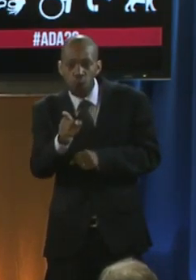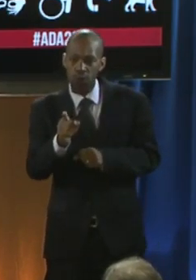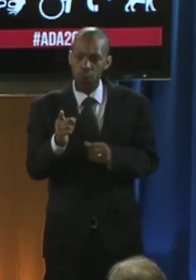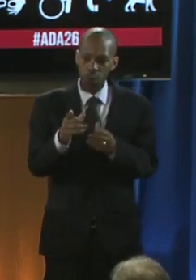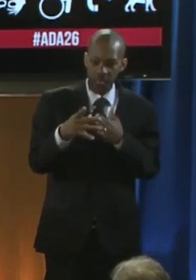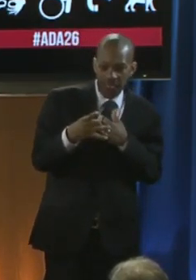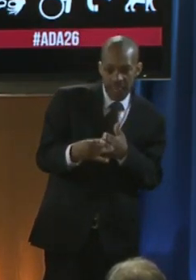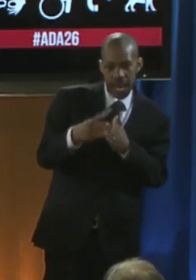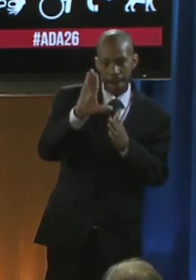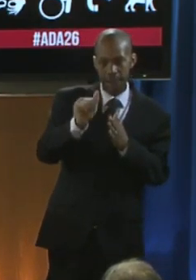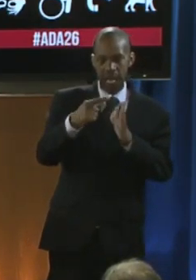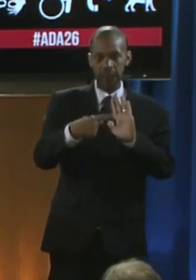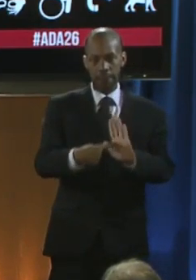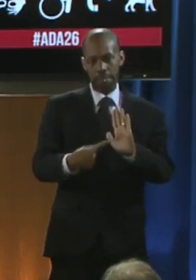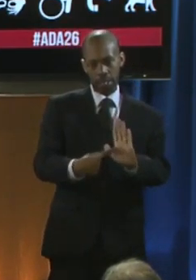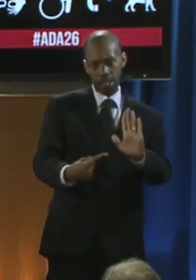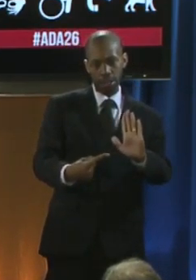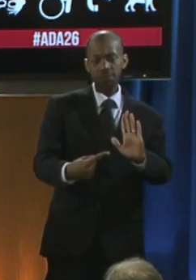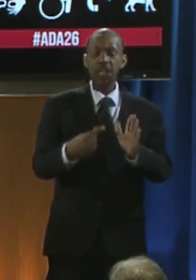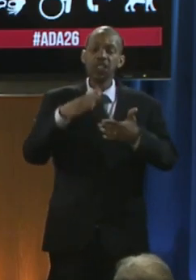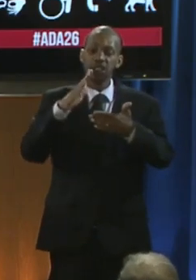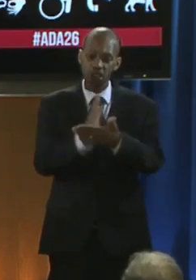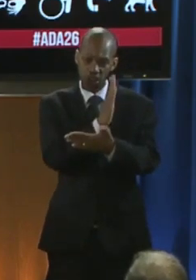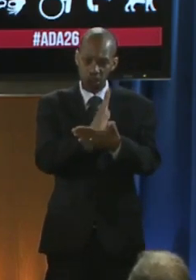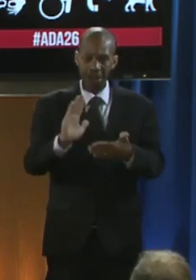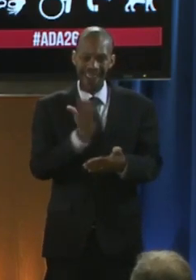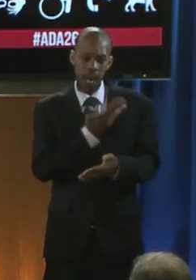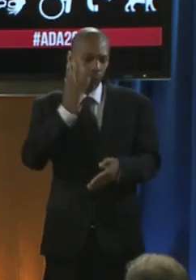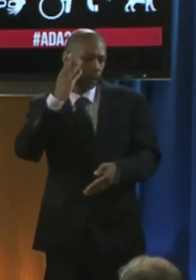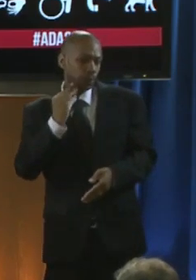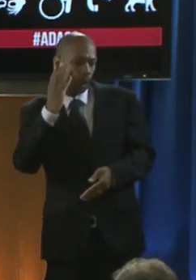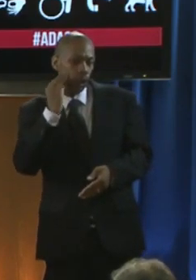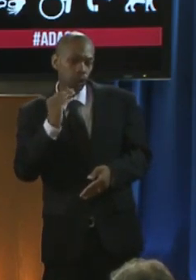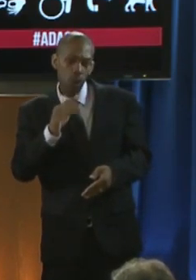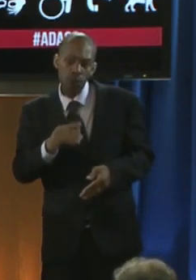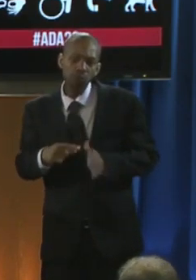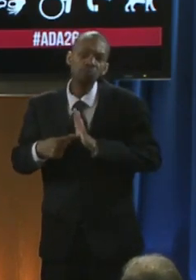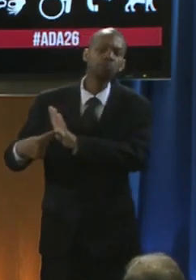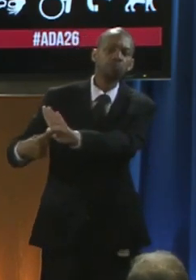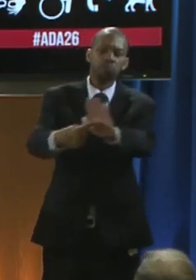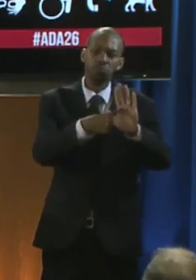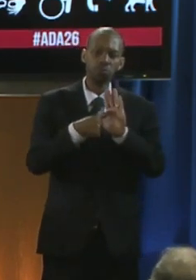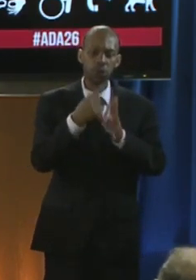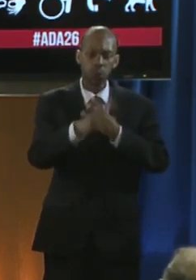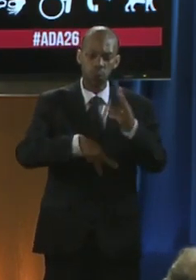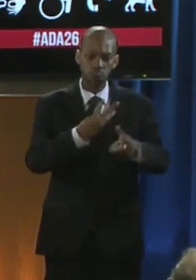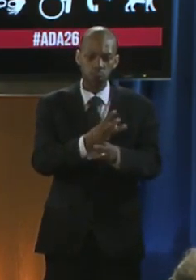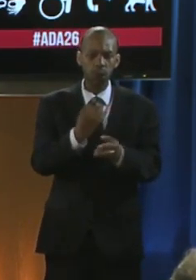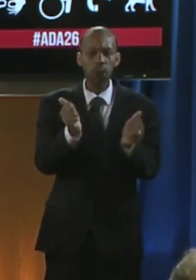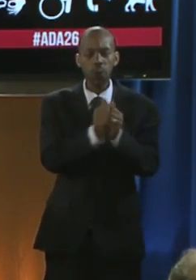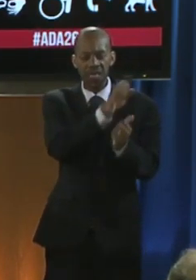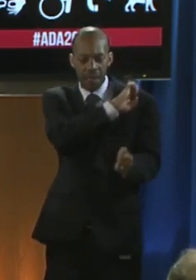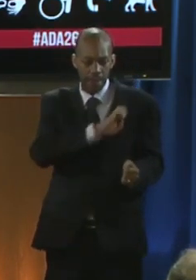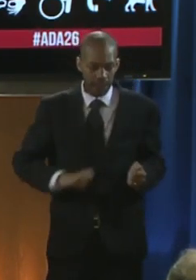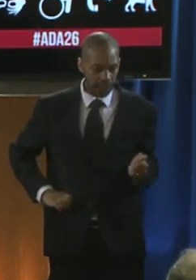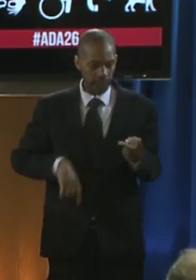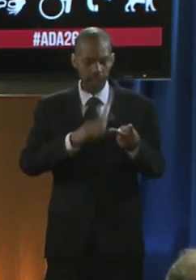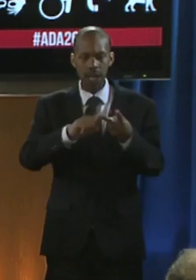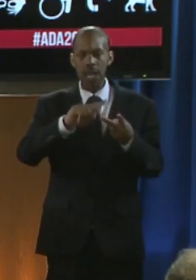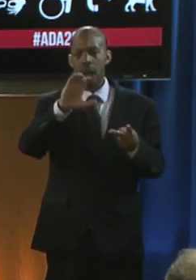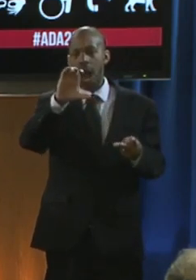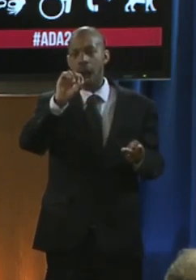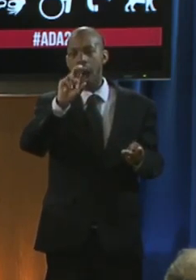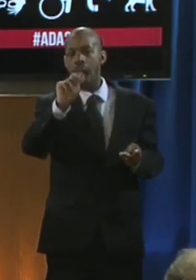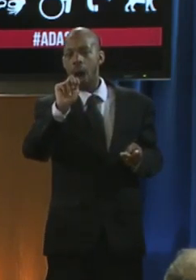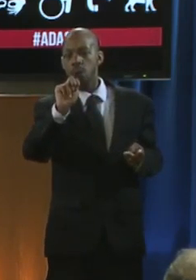are leading by example, sharing our experiences around the world with our embassies and our consulates,